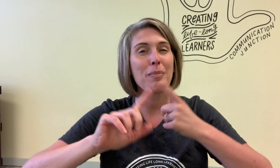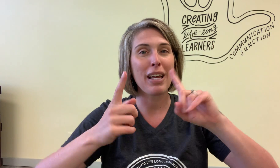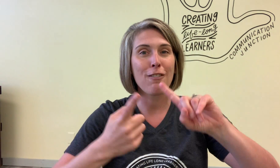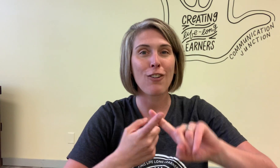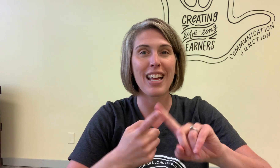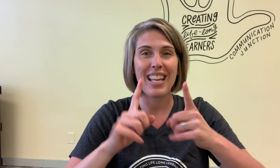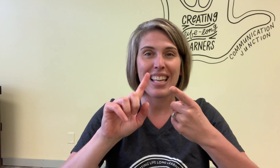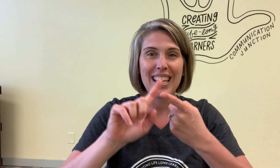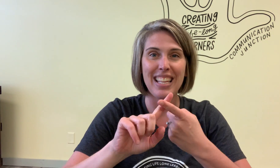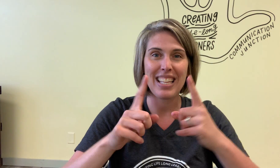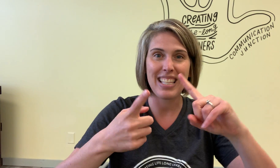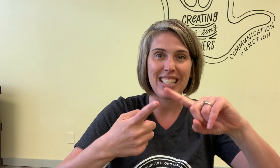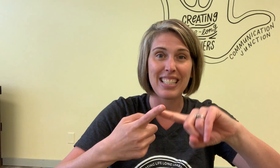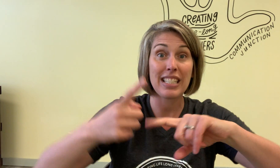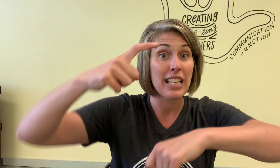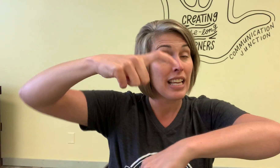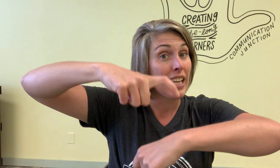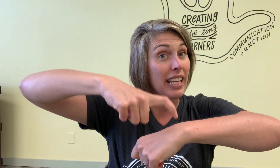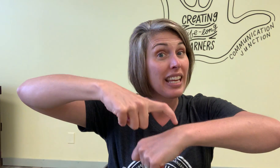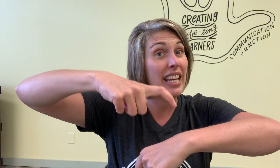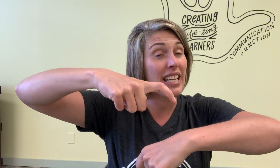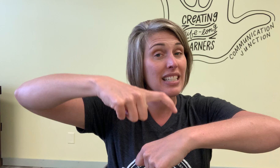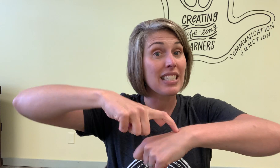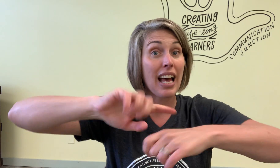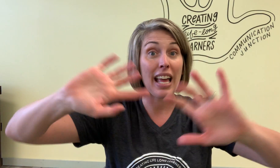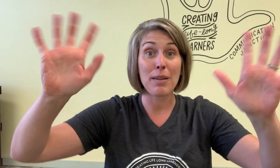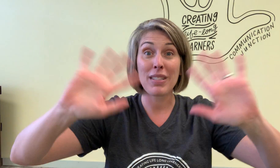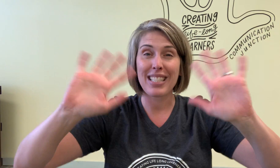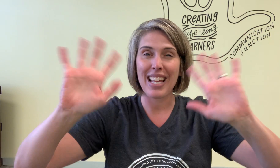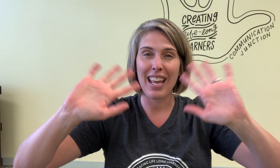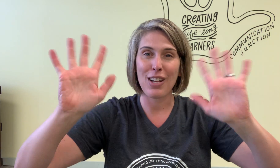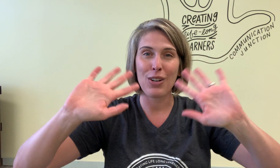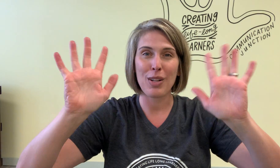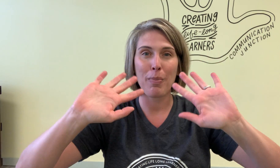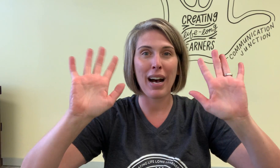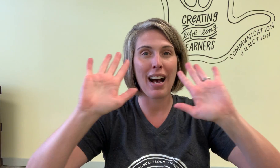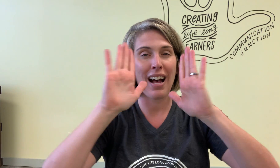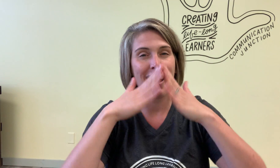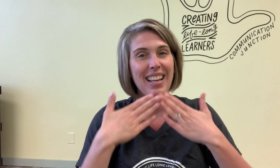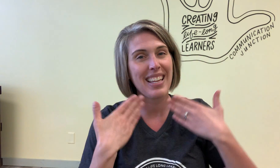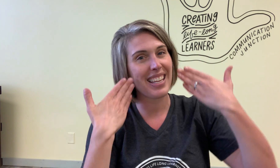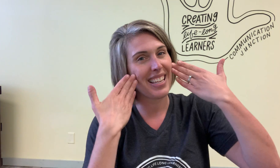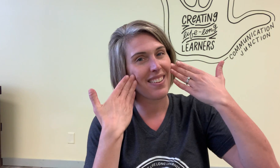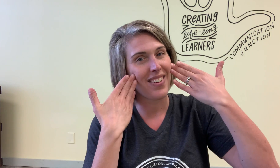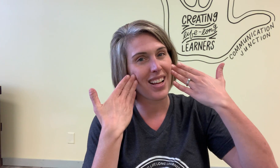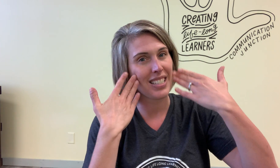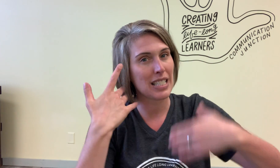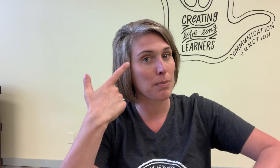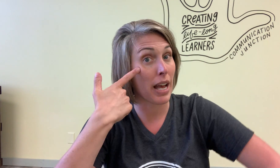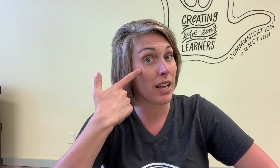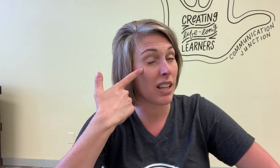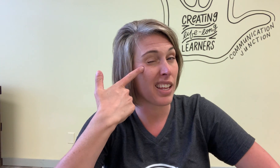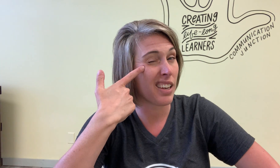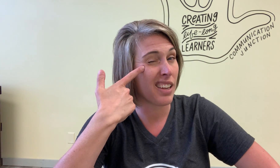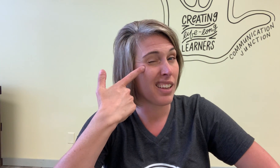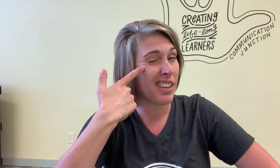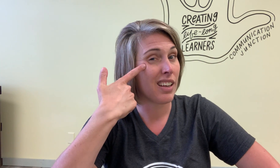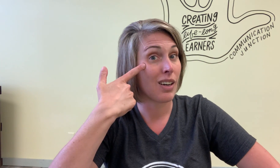my friends. It is time to say goodbye. Give a smile and